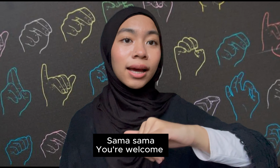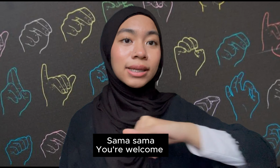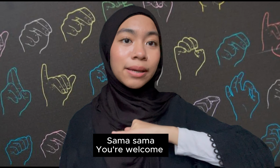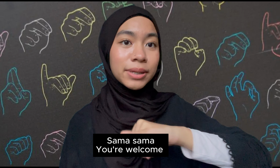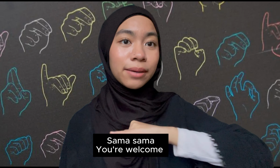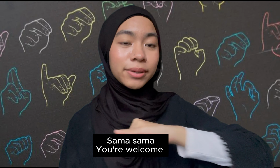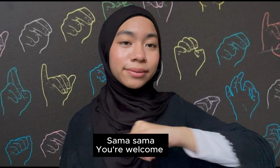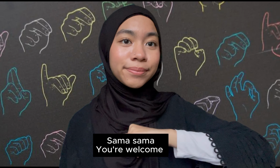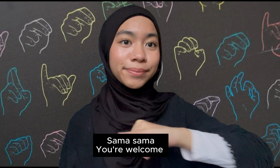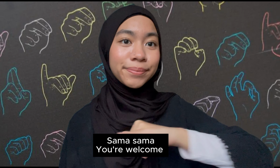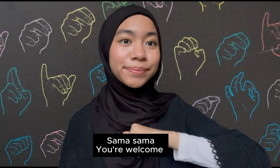Sama-sama.